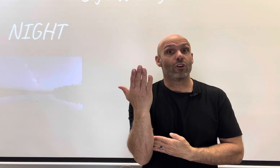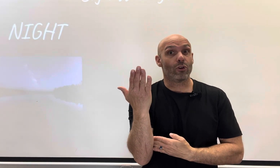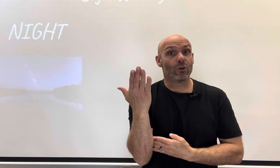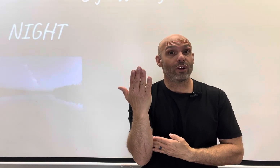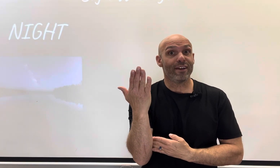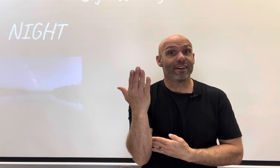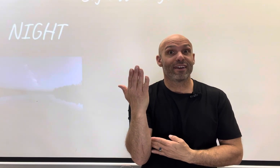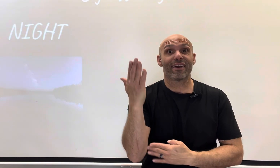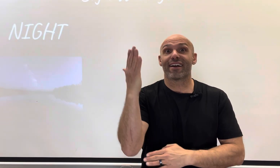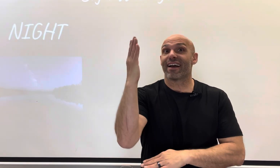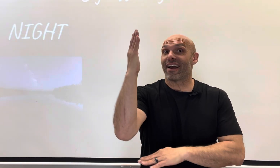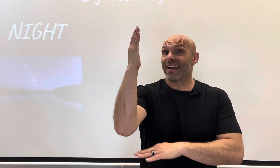noon,